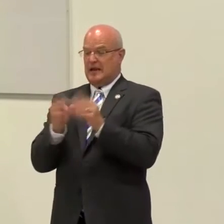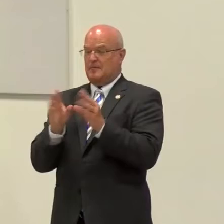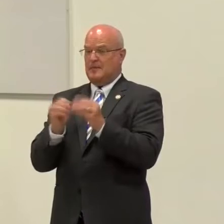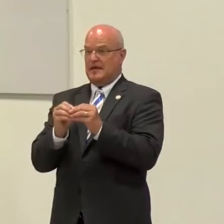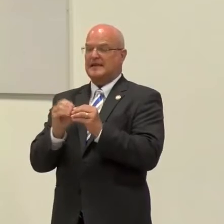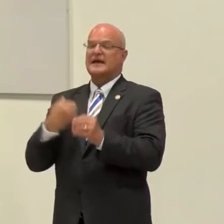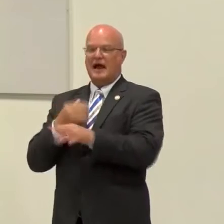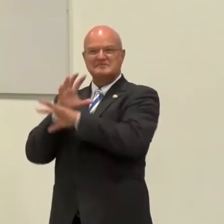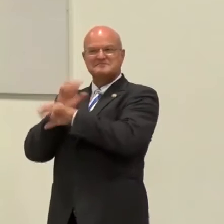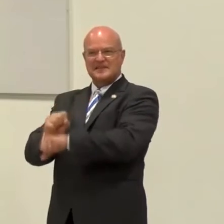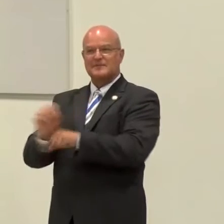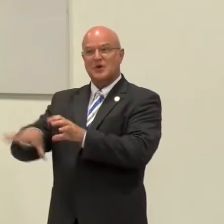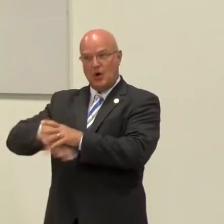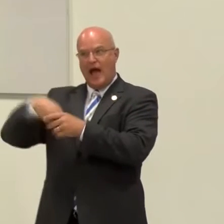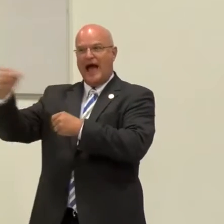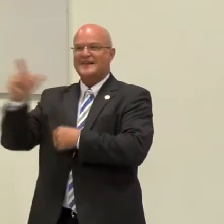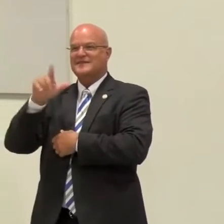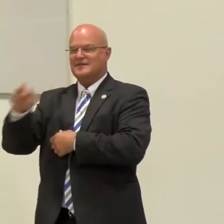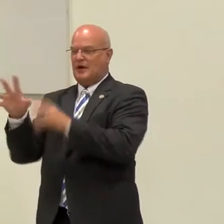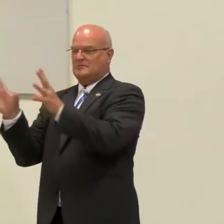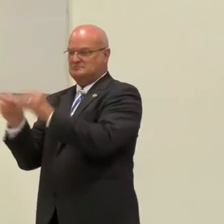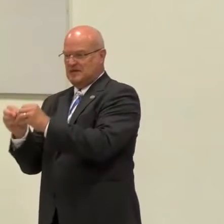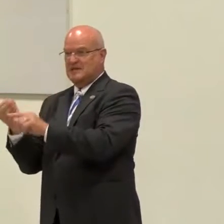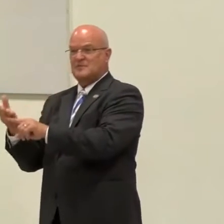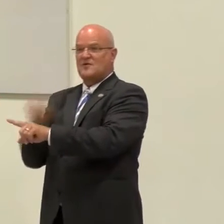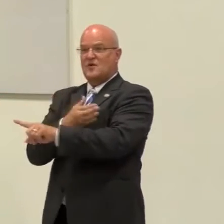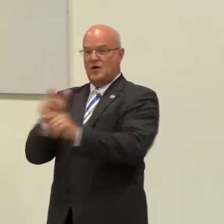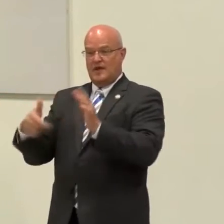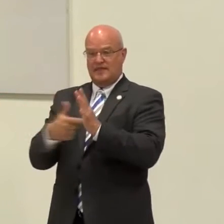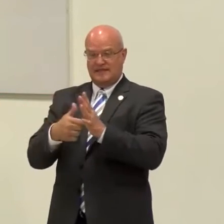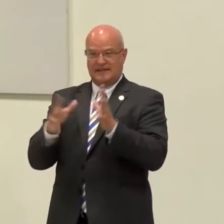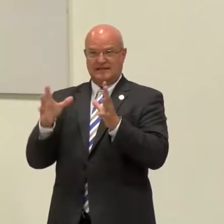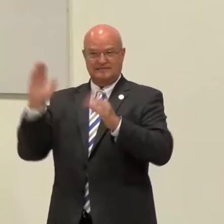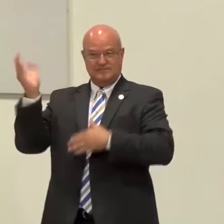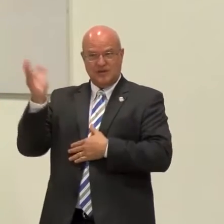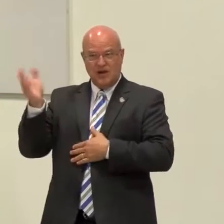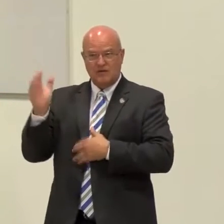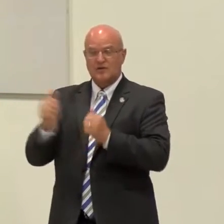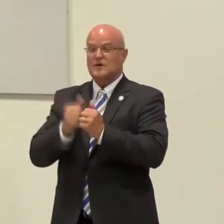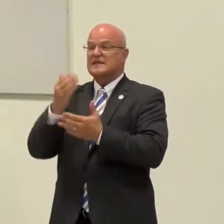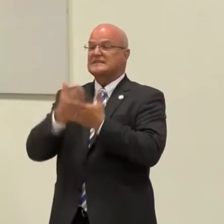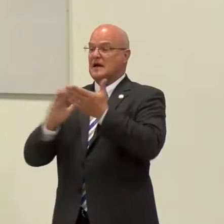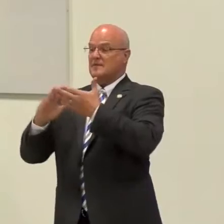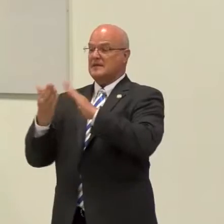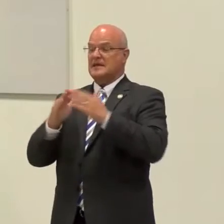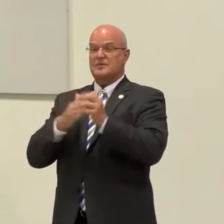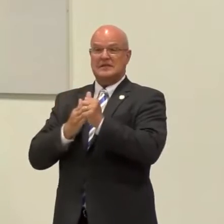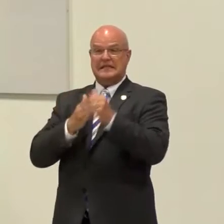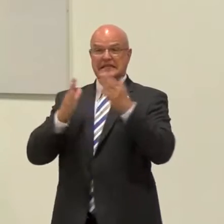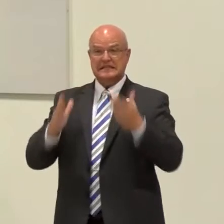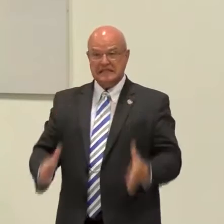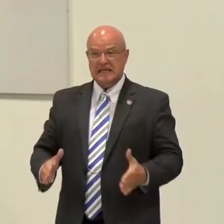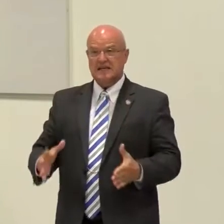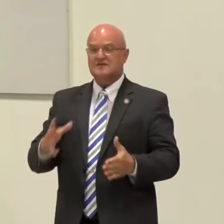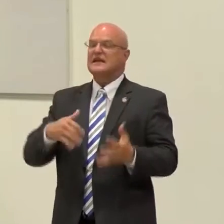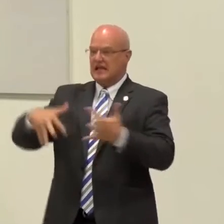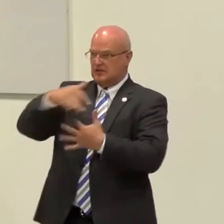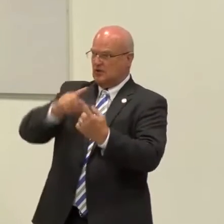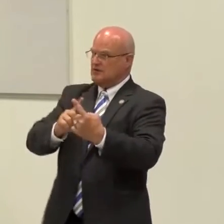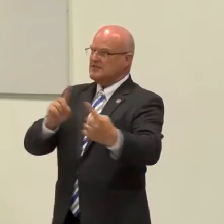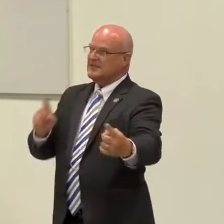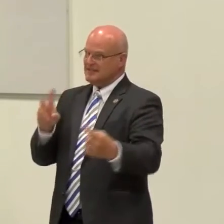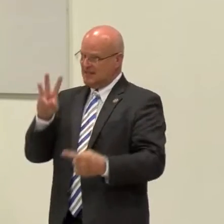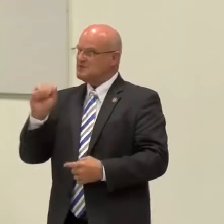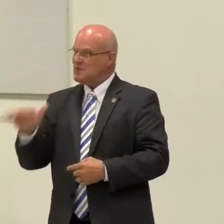as our custom when we get out of Little Rock, to have a meeting with some of the community leaders in a socially distanced